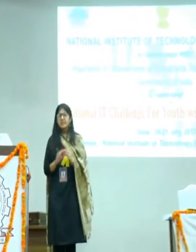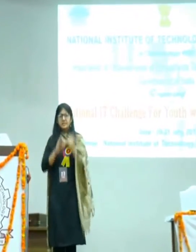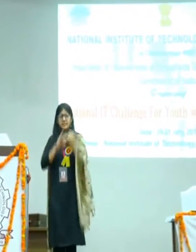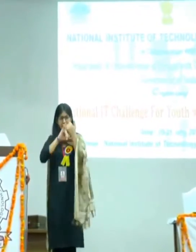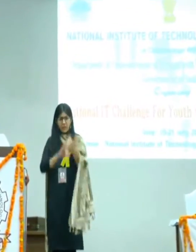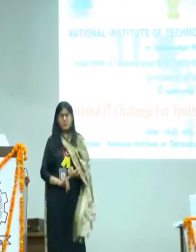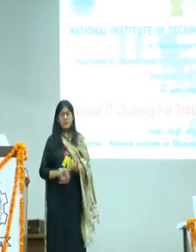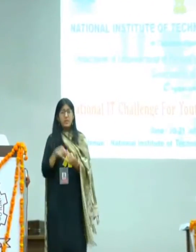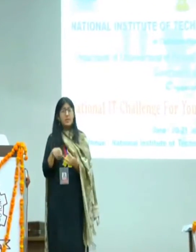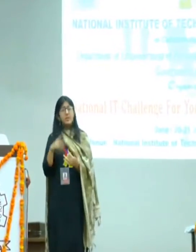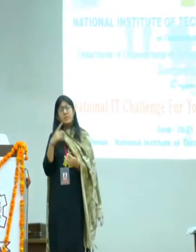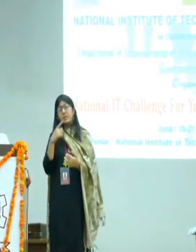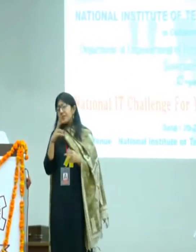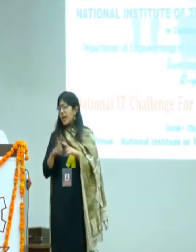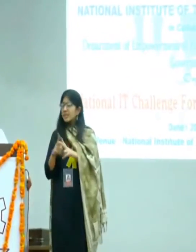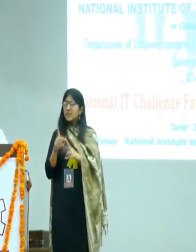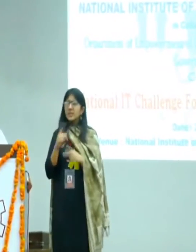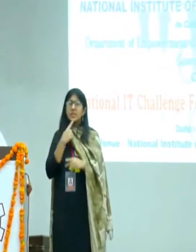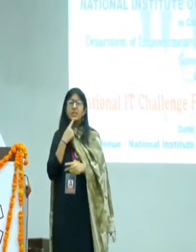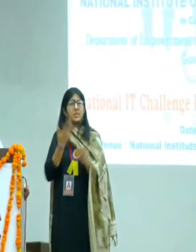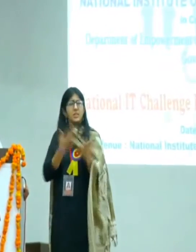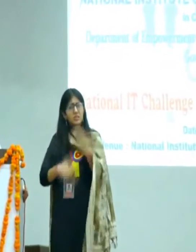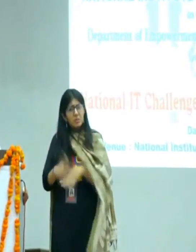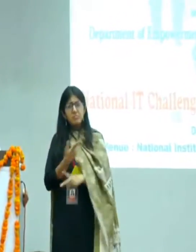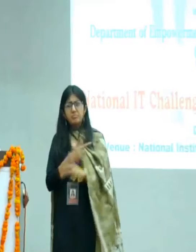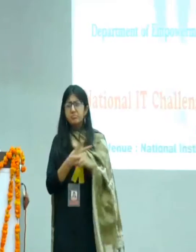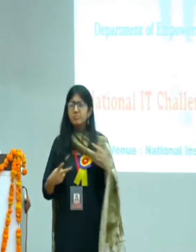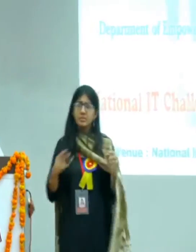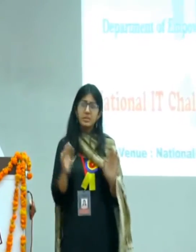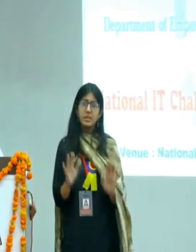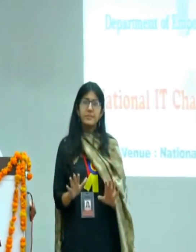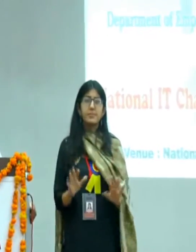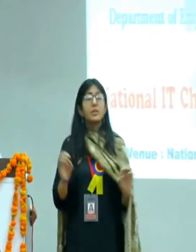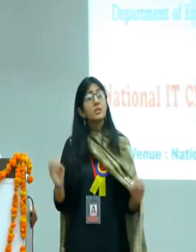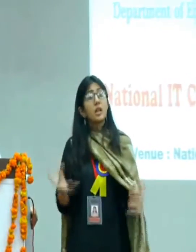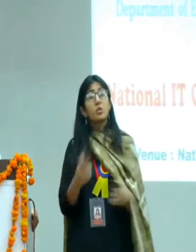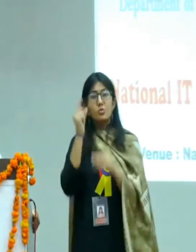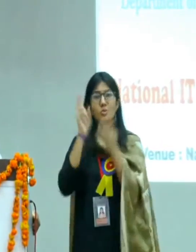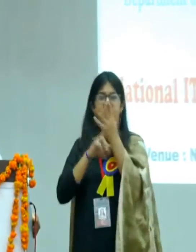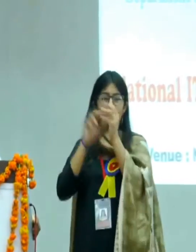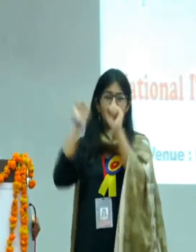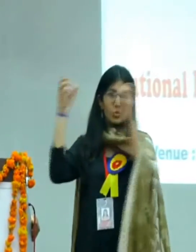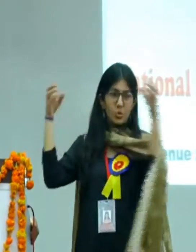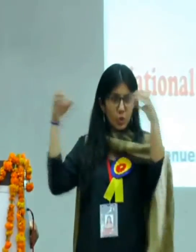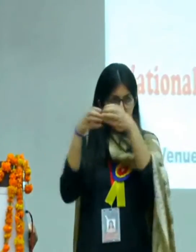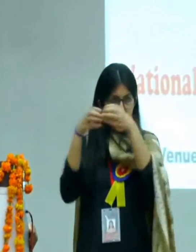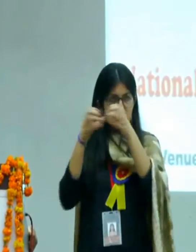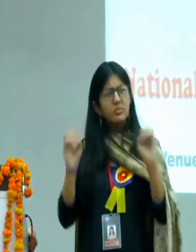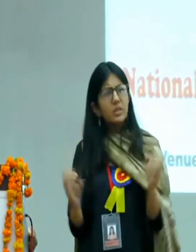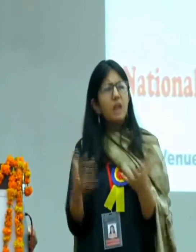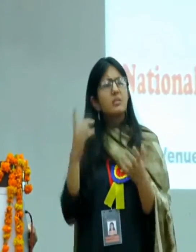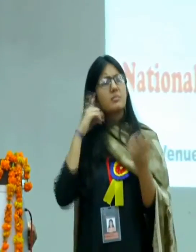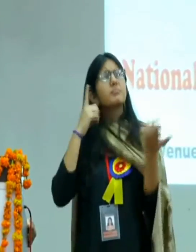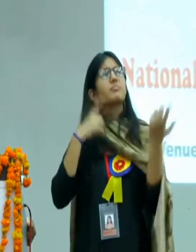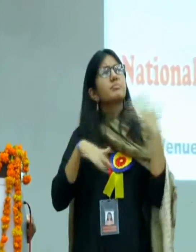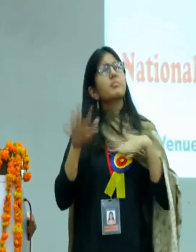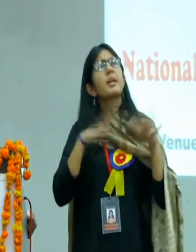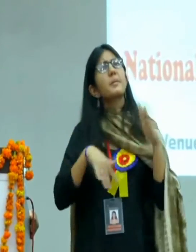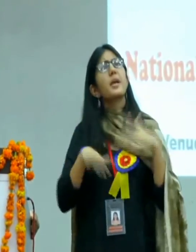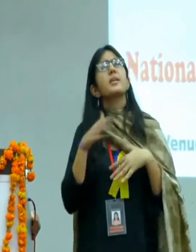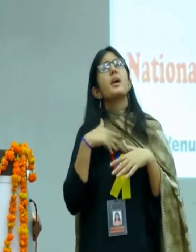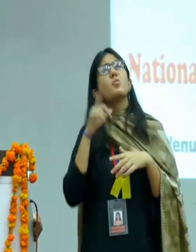Divyangjan. And they started this with the help of UNO, that let us give a common